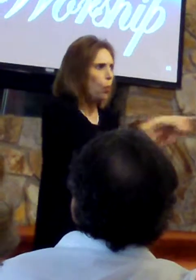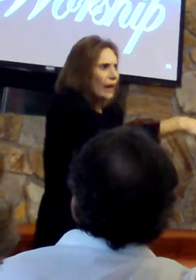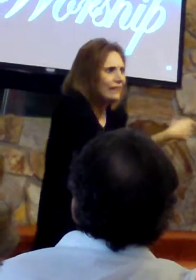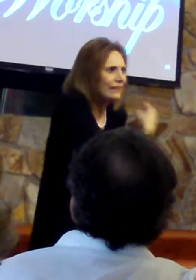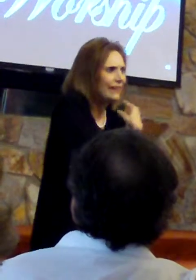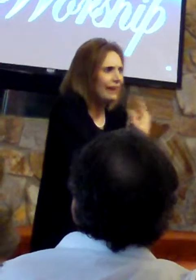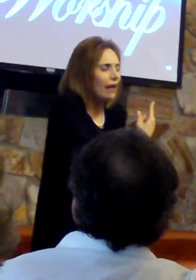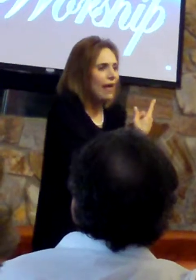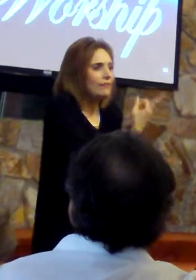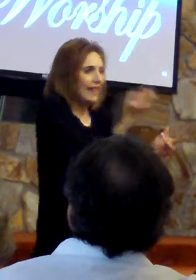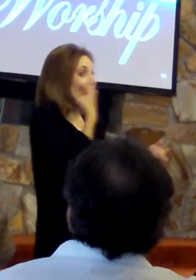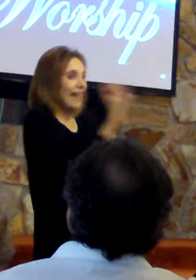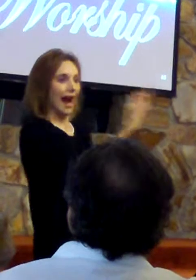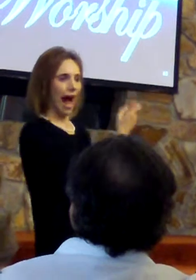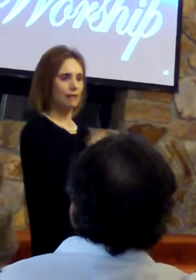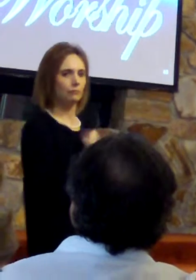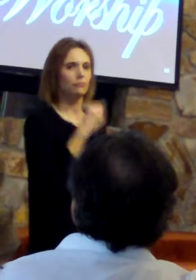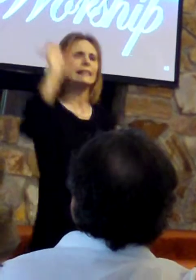what is his name?